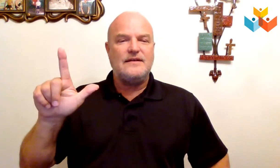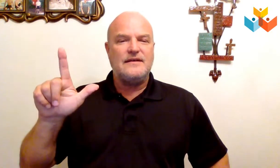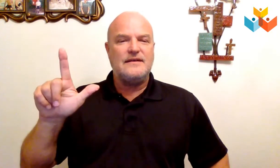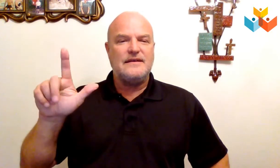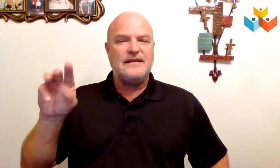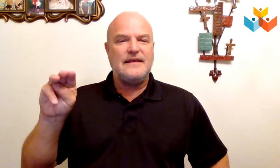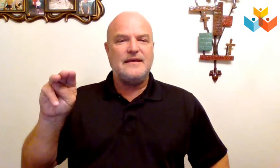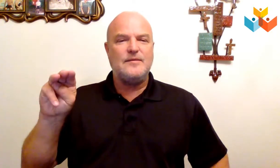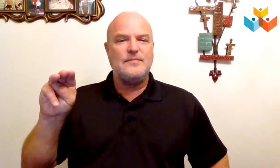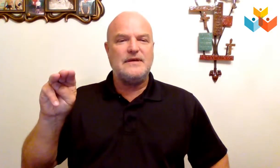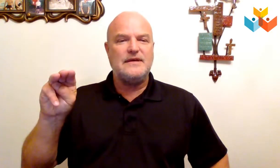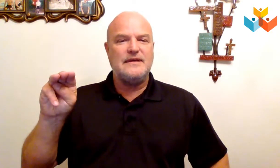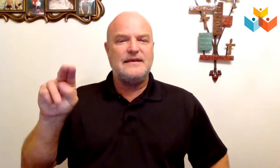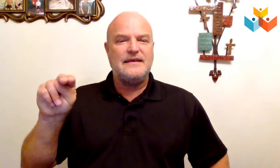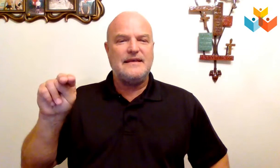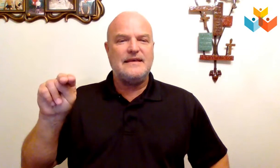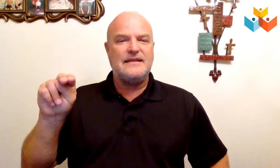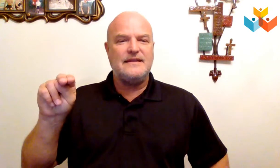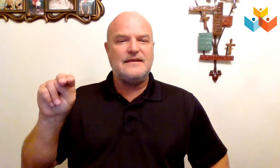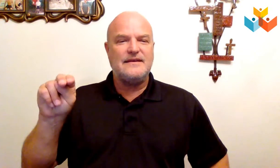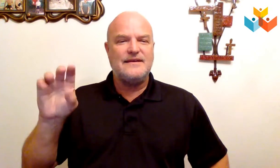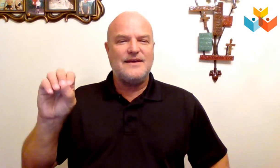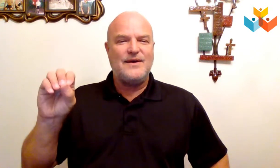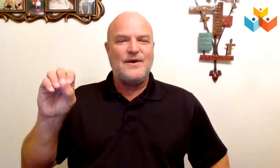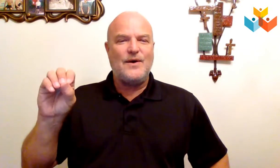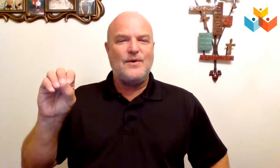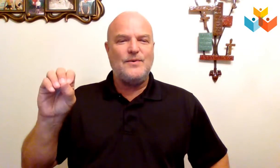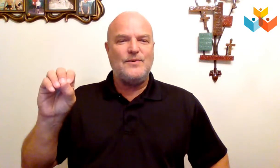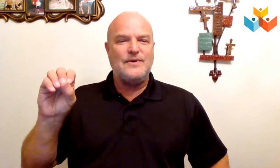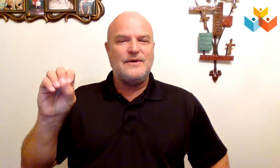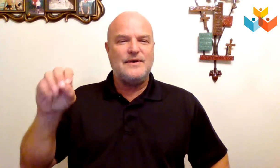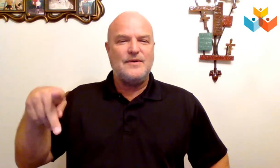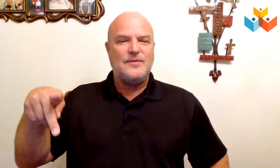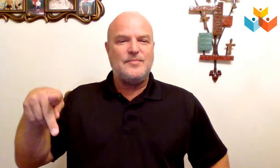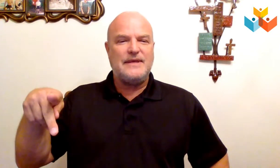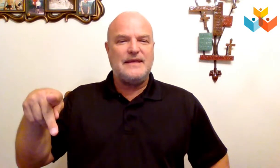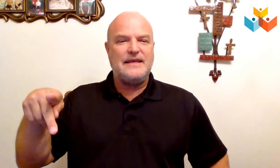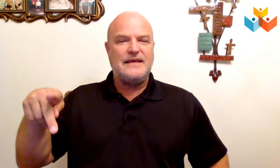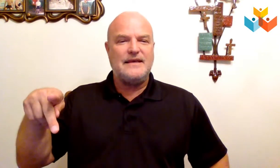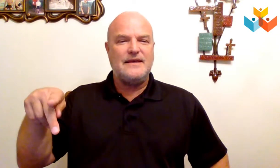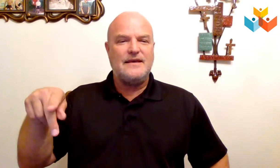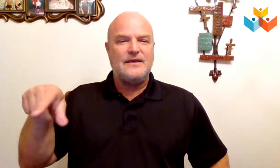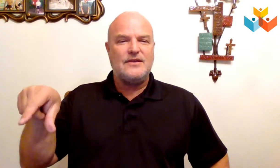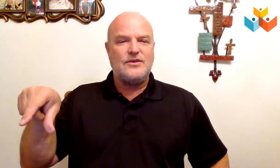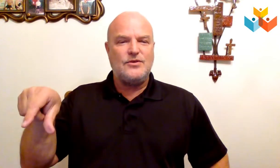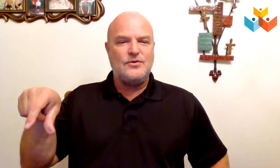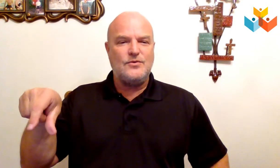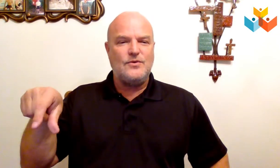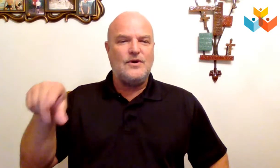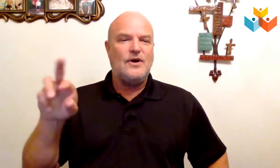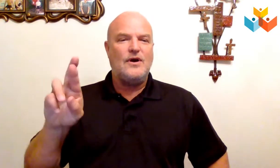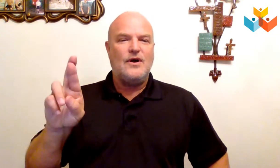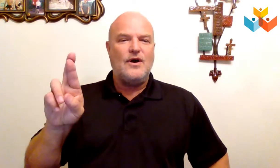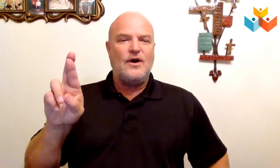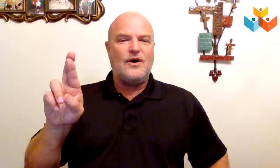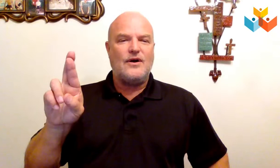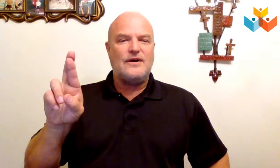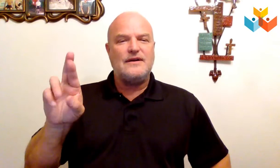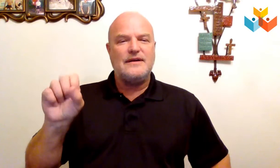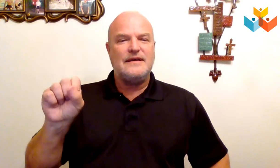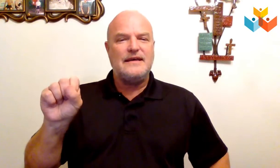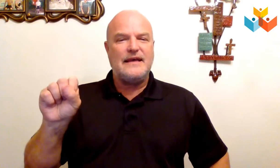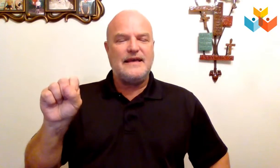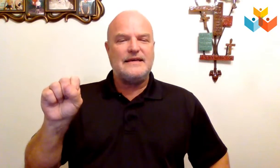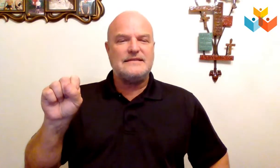K, L, M, N, O, P,